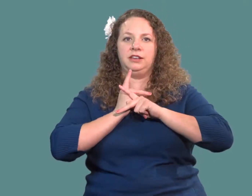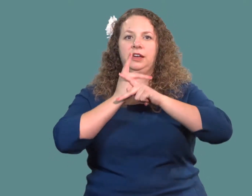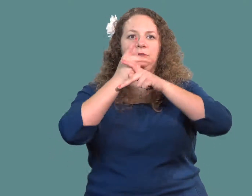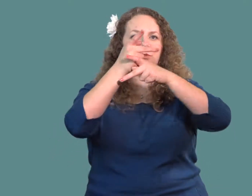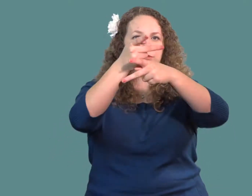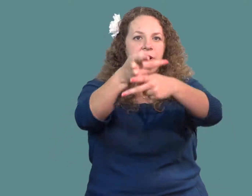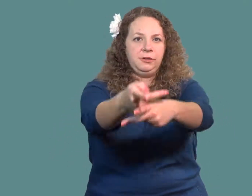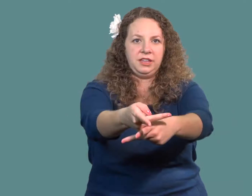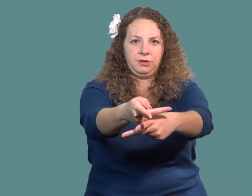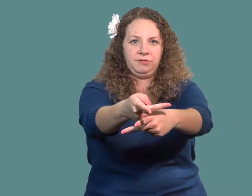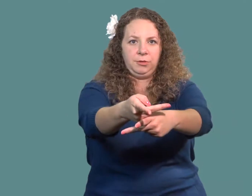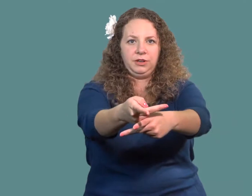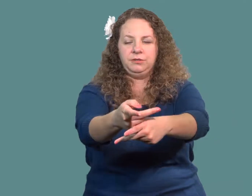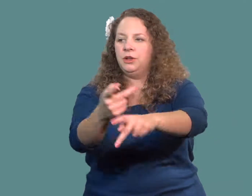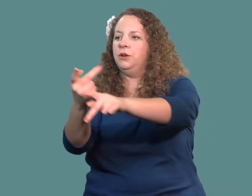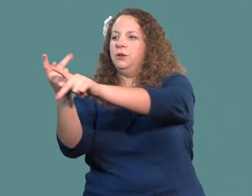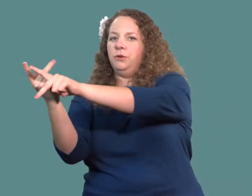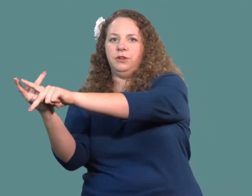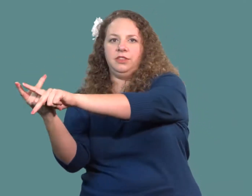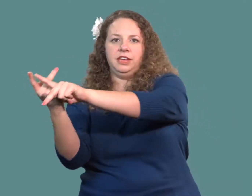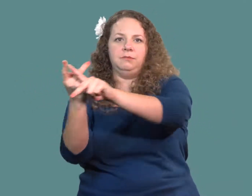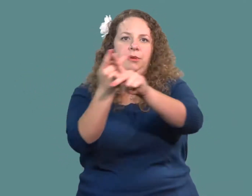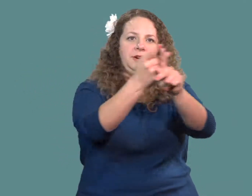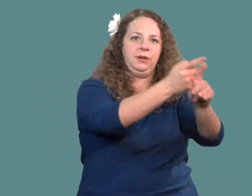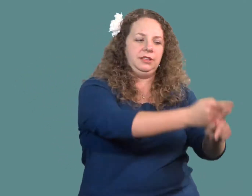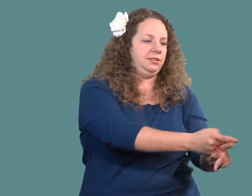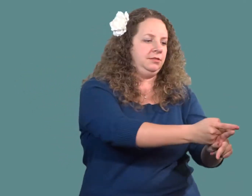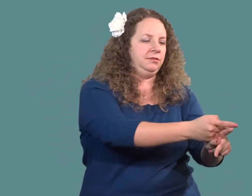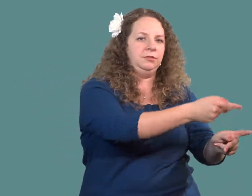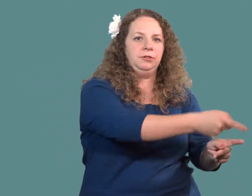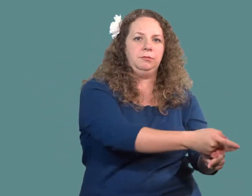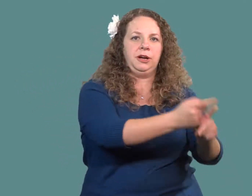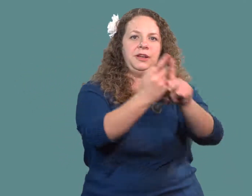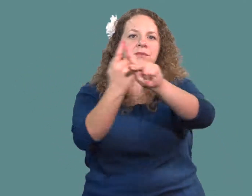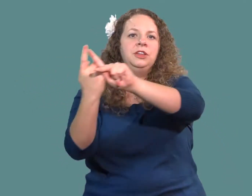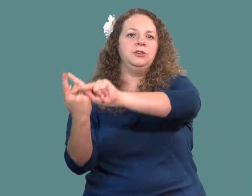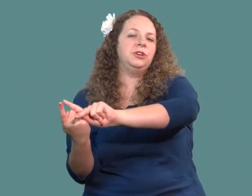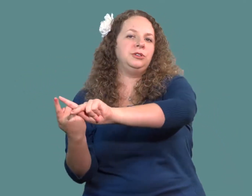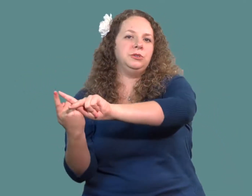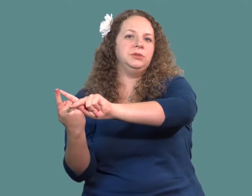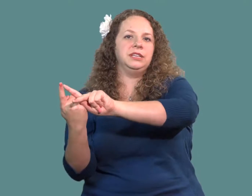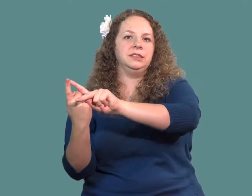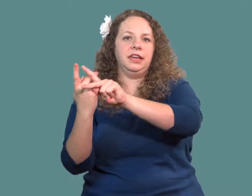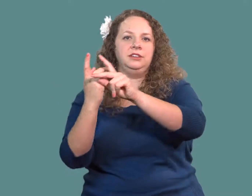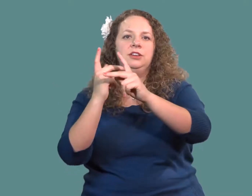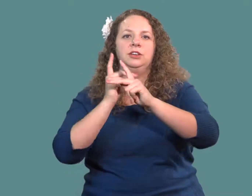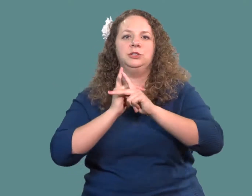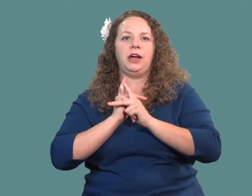allow you to borrow it going forward. Or they can borrow it. Or borrow it. You can also use it as lend. So I